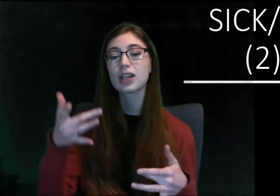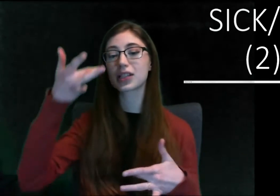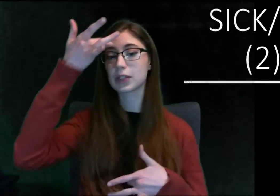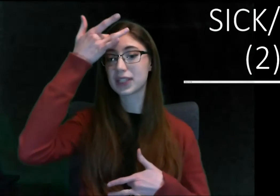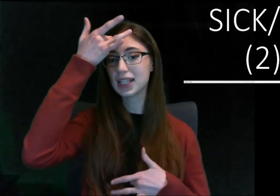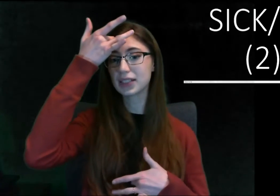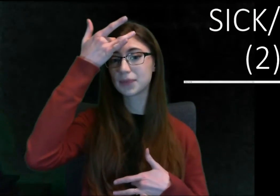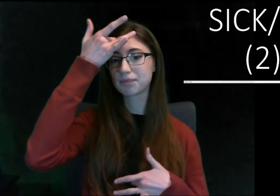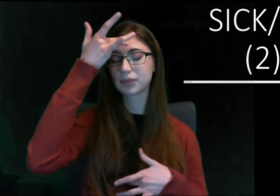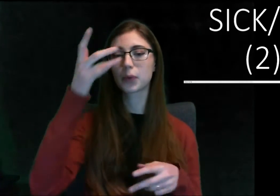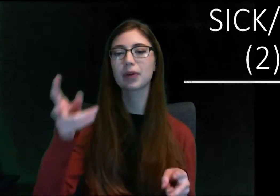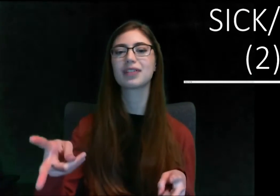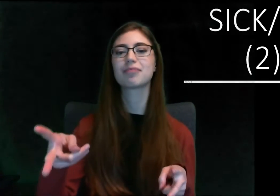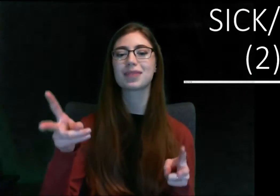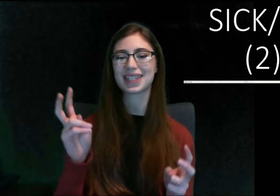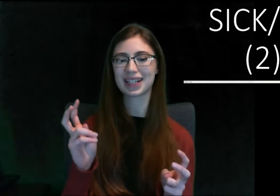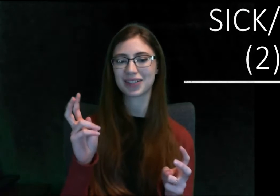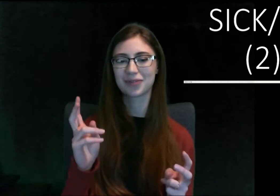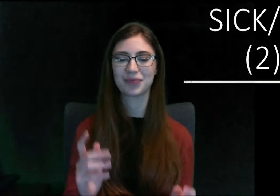So sick or sick.